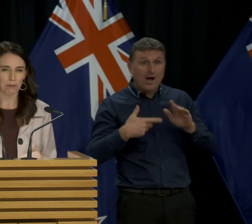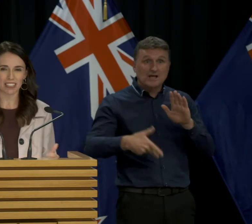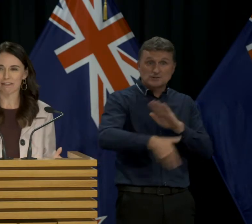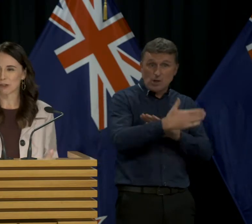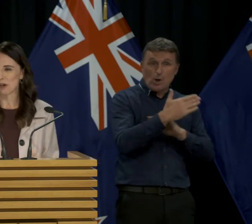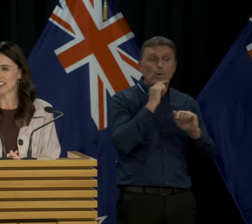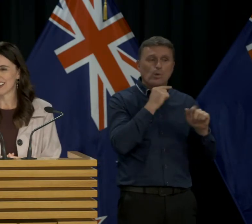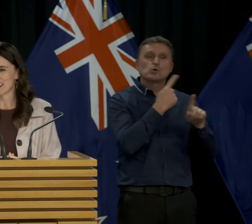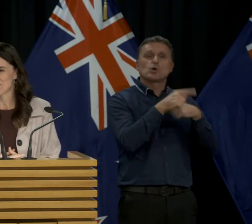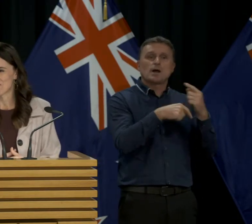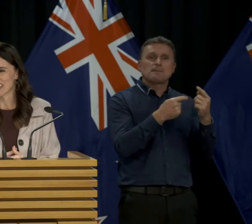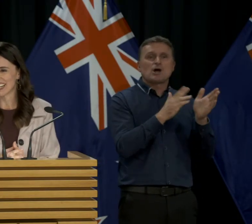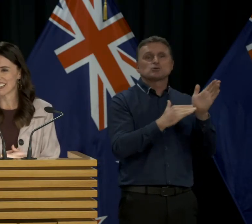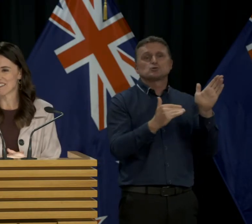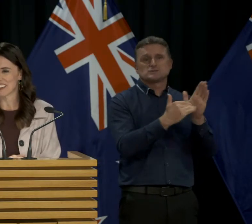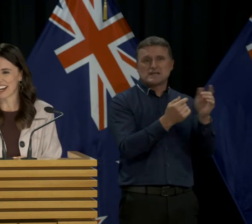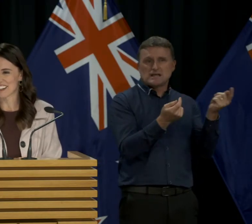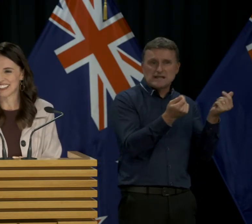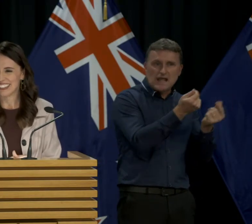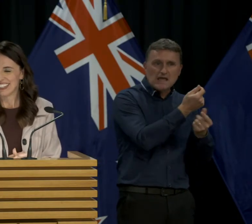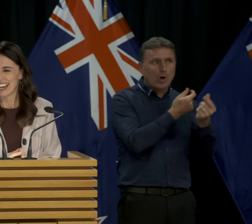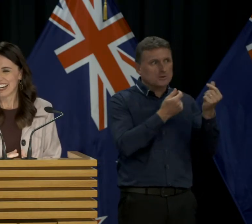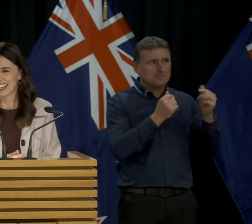It won't be for me to have